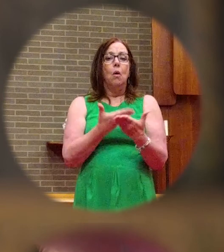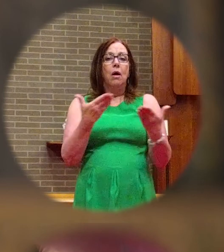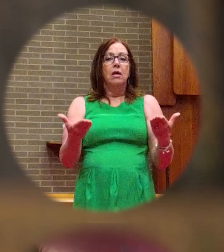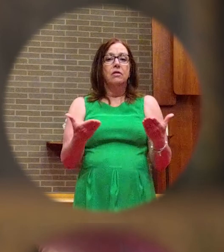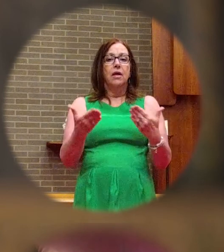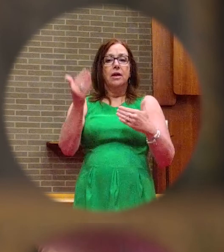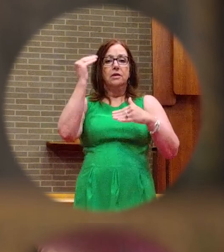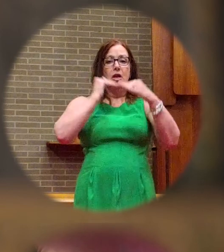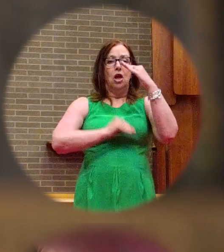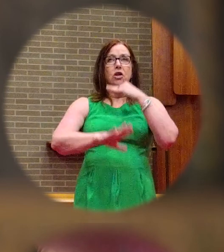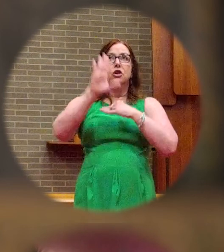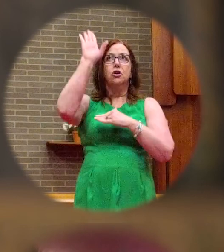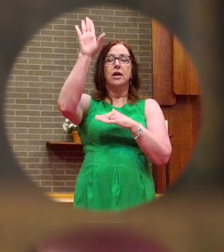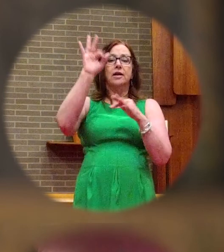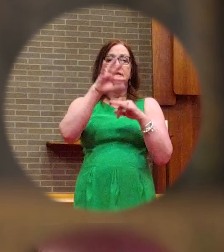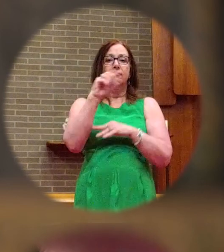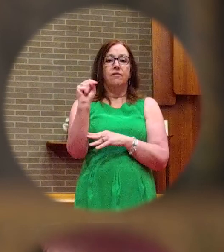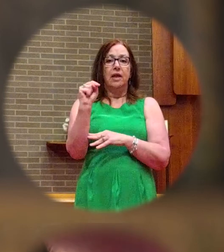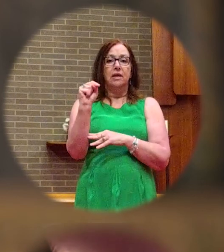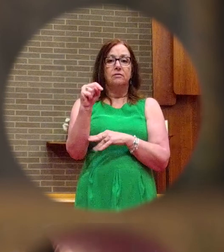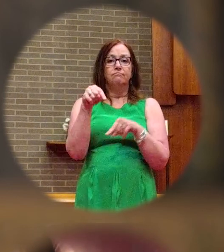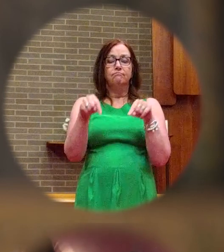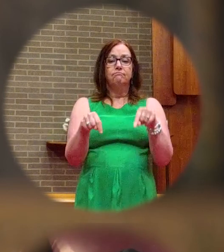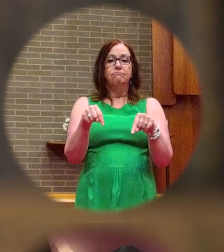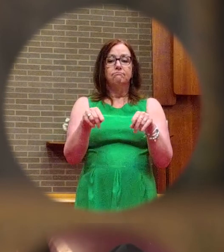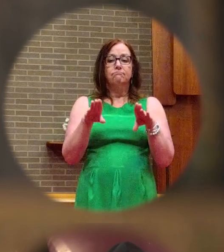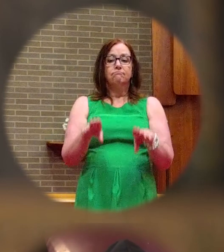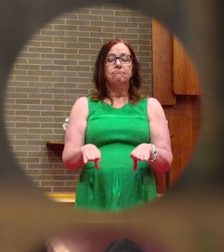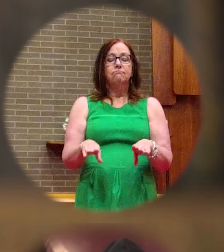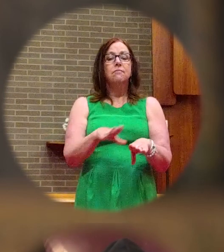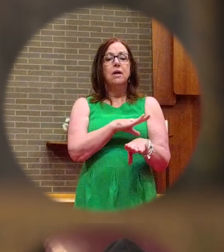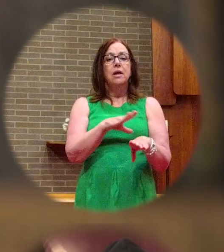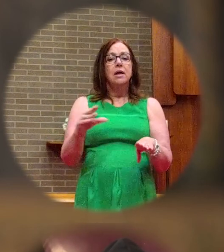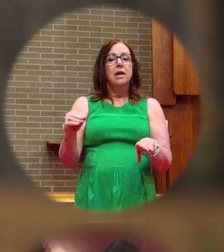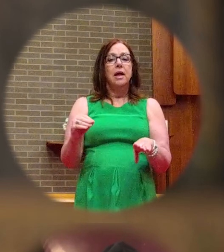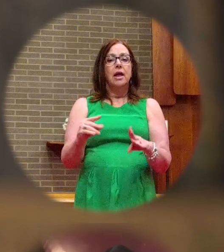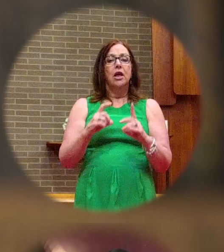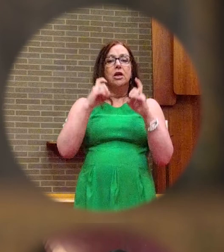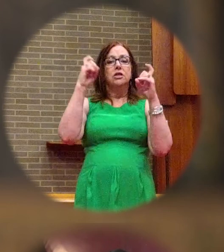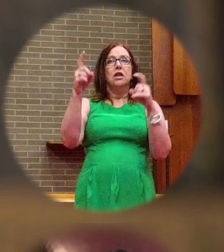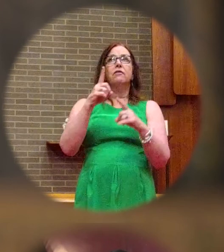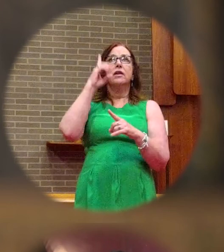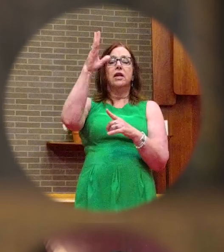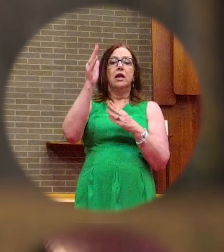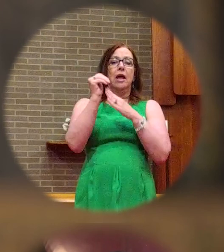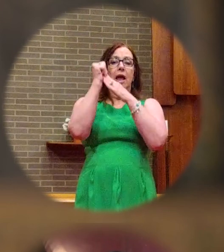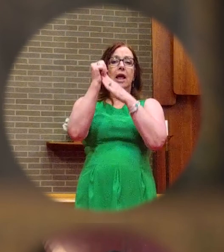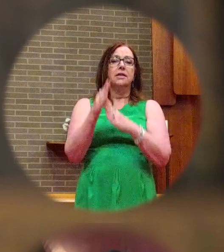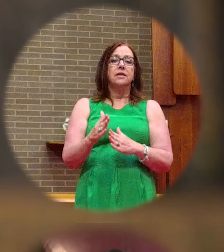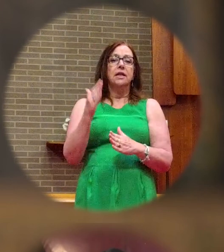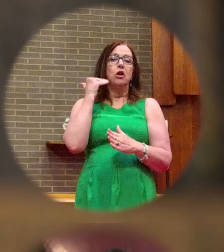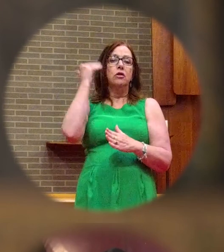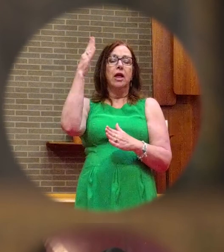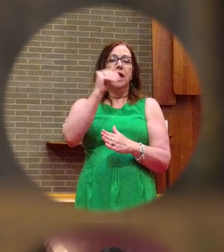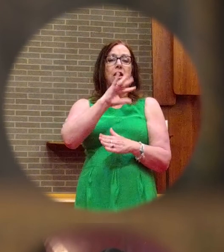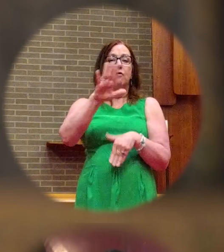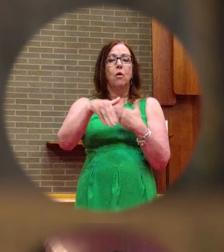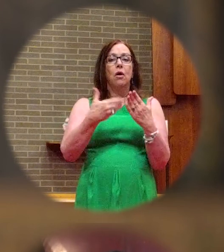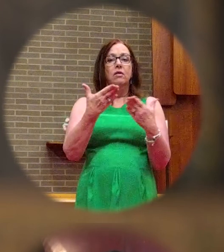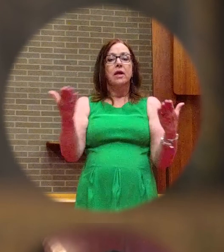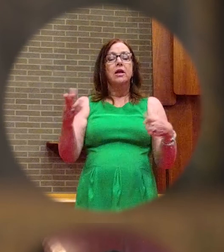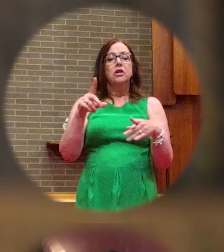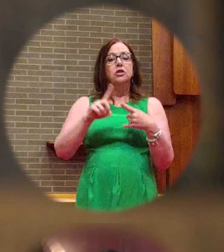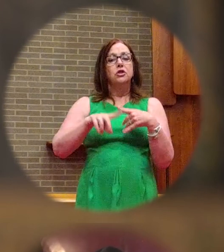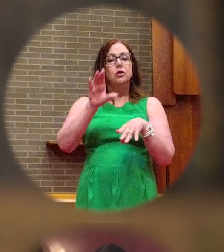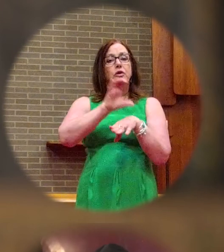all things under his feet, and gave him as head over all things to